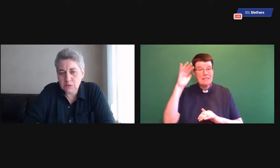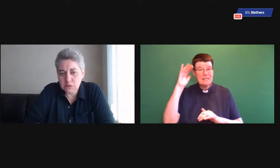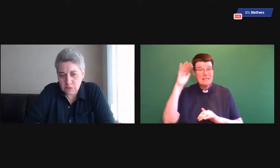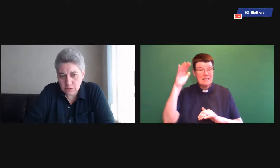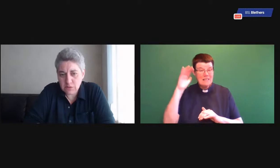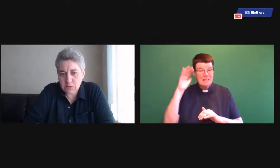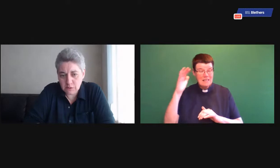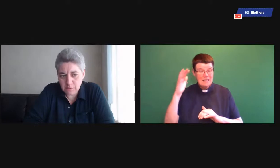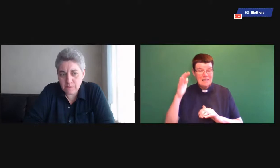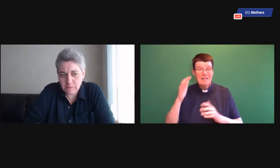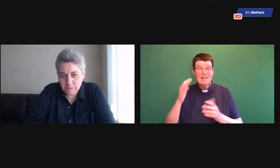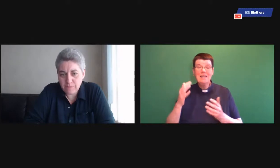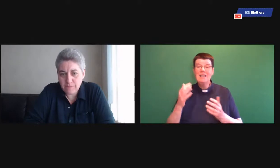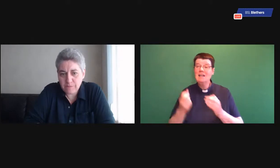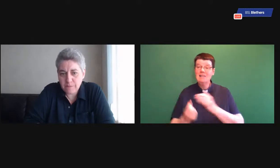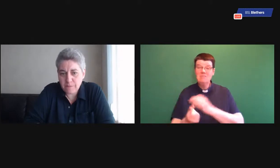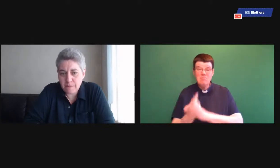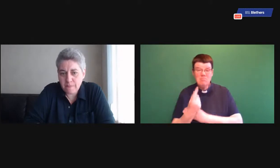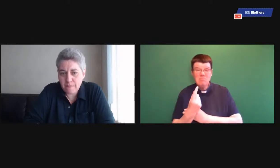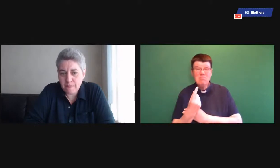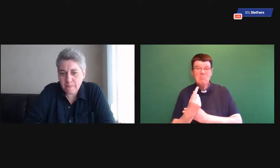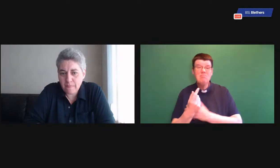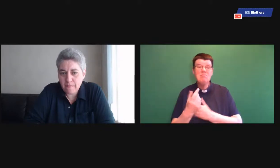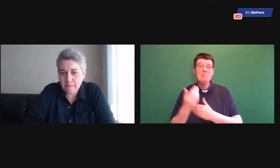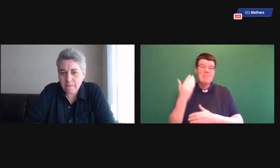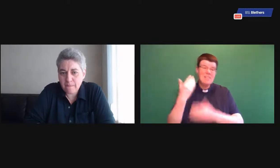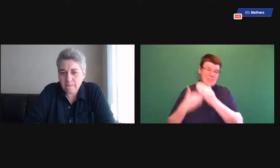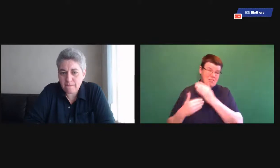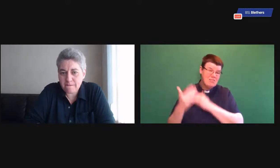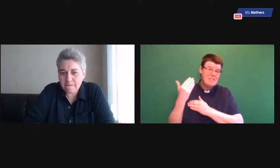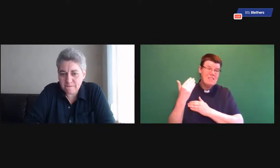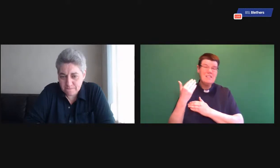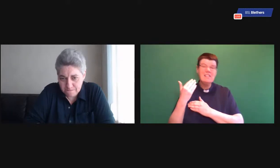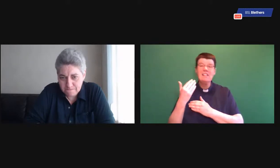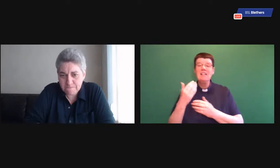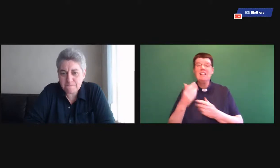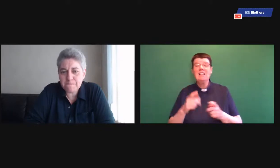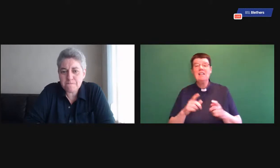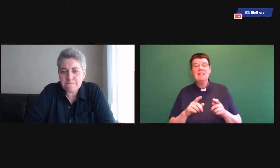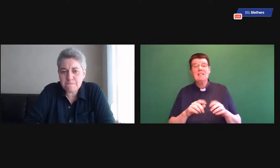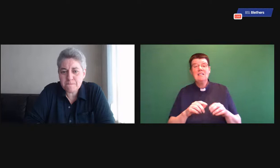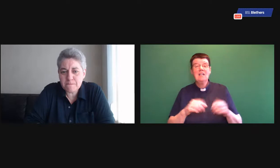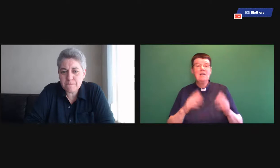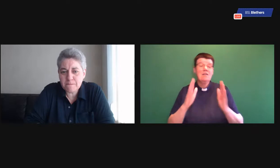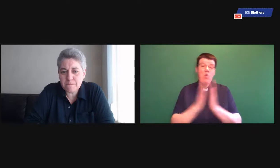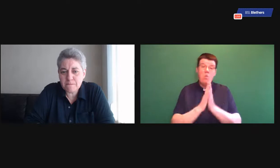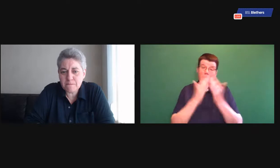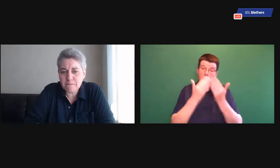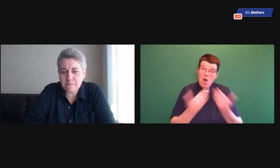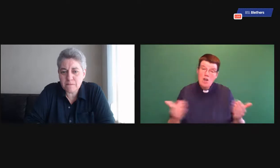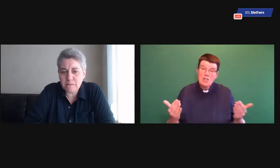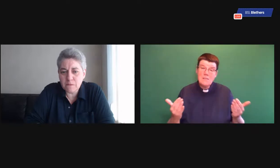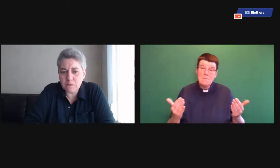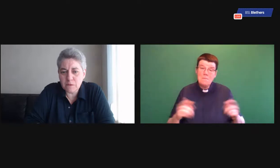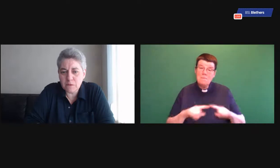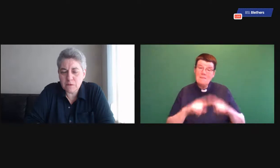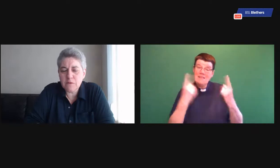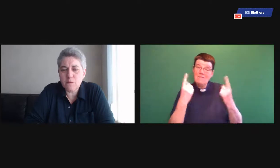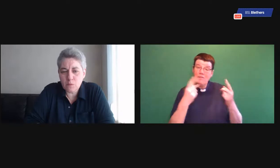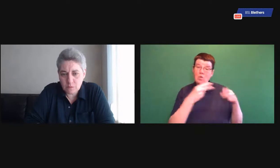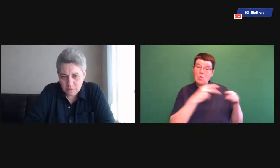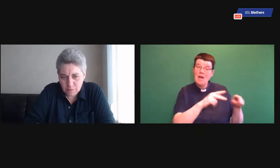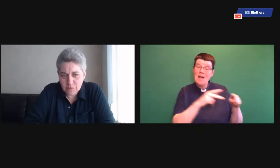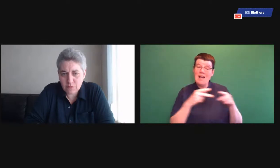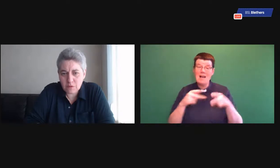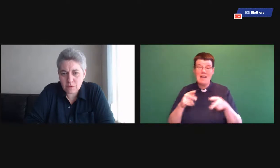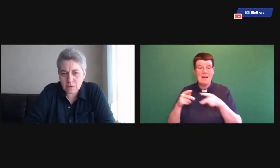obviously theology, and that's the study of religion. And we look at the history, and we look